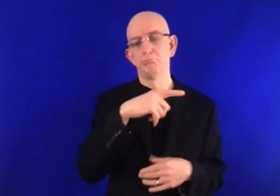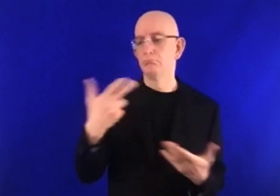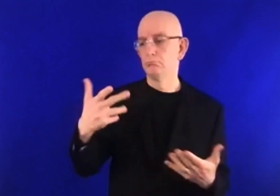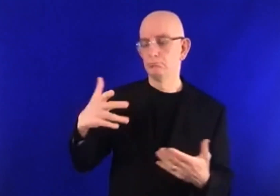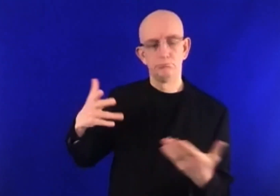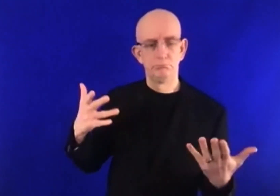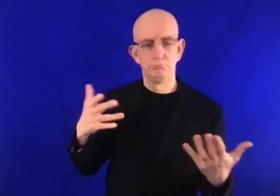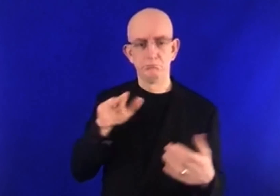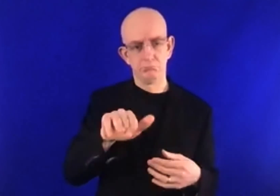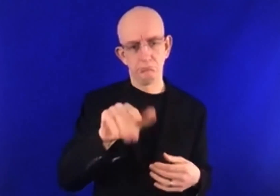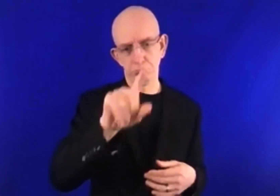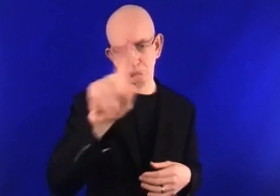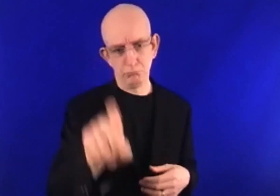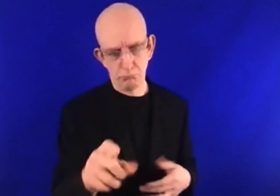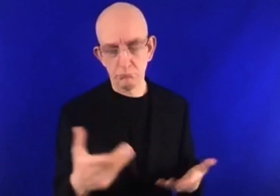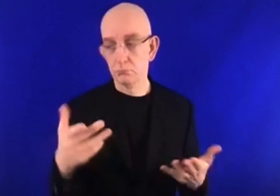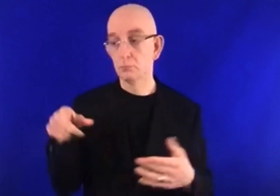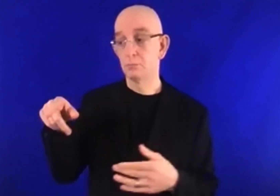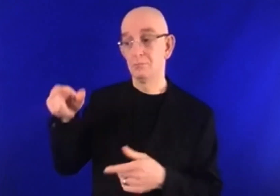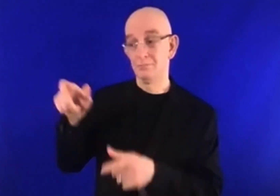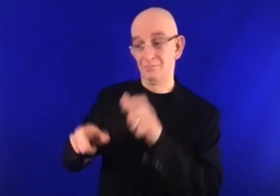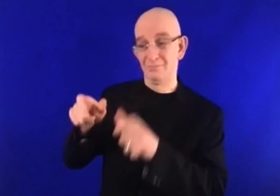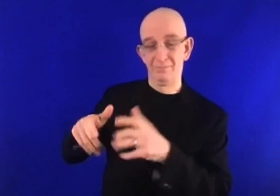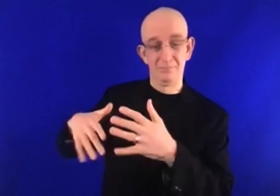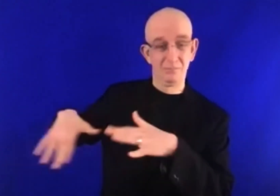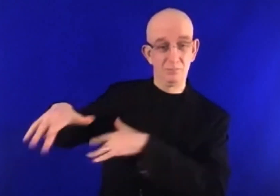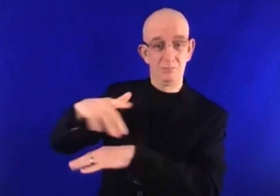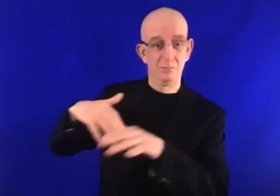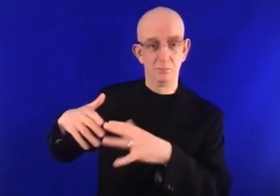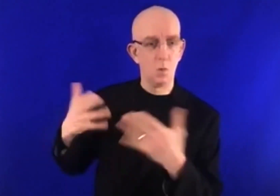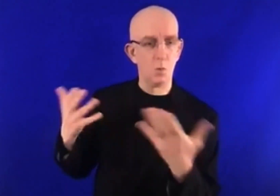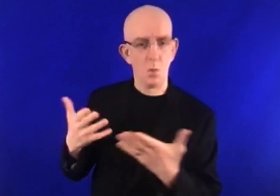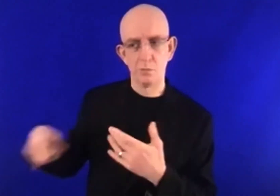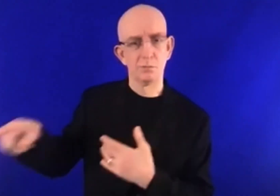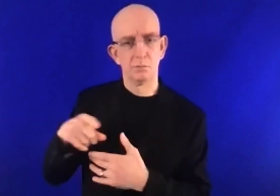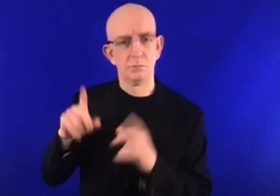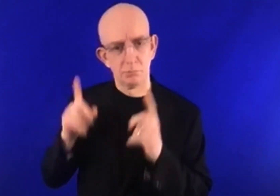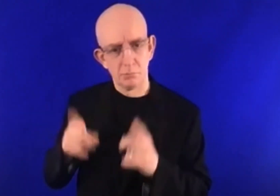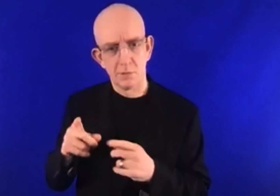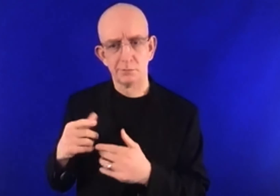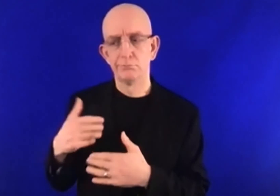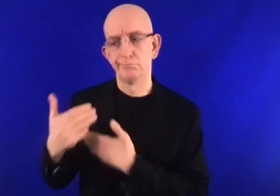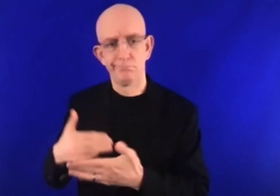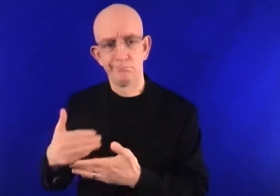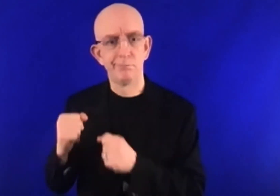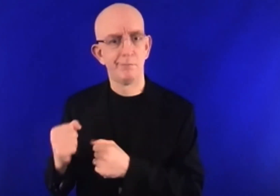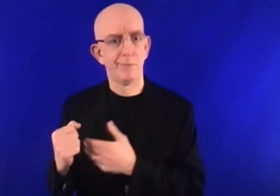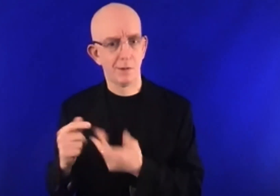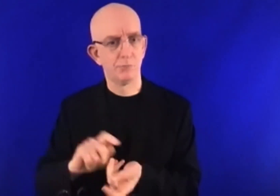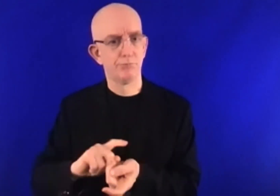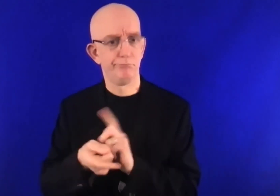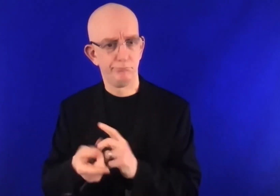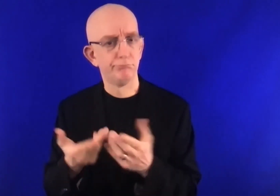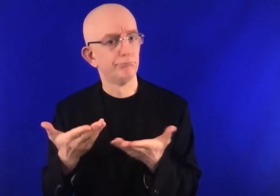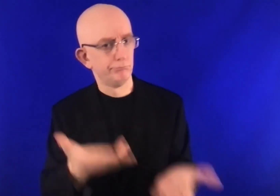full participation of young disabled people, what would you say? What options would you give in